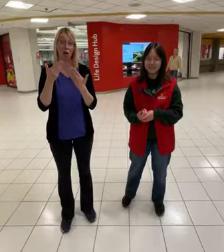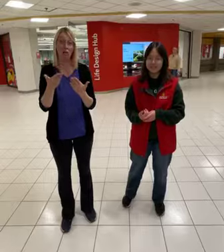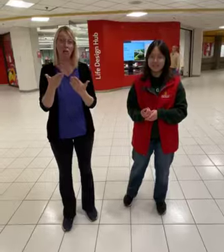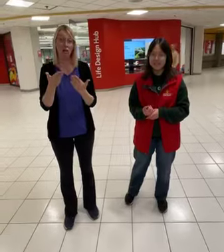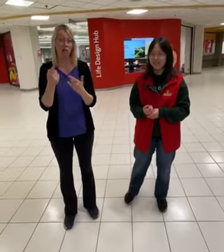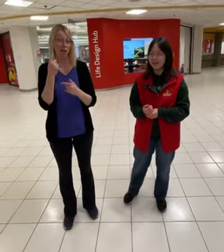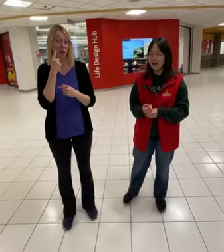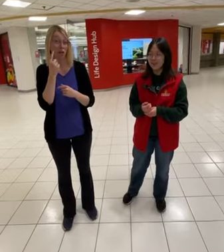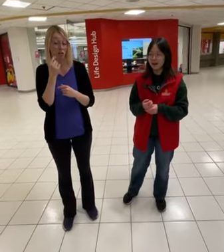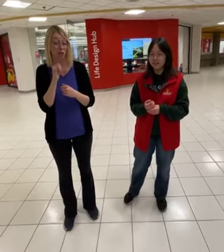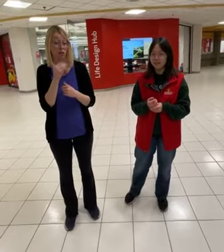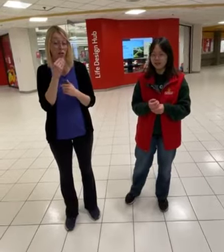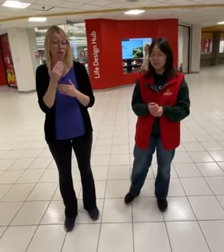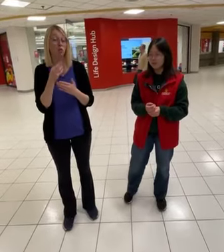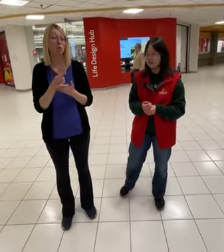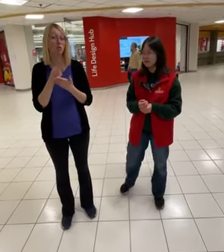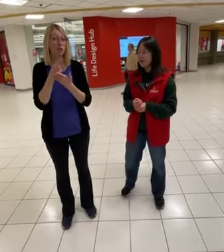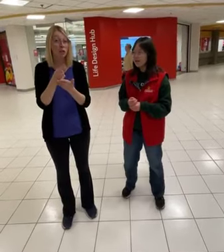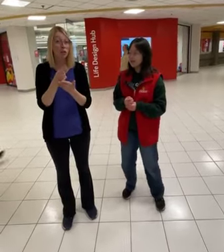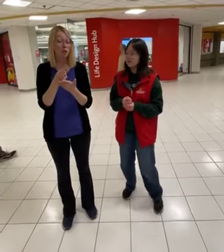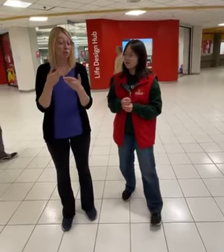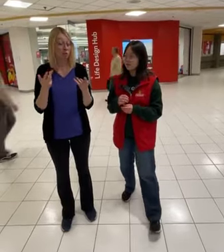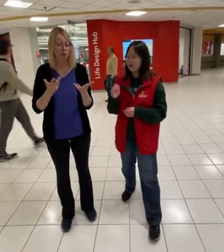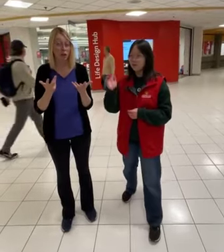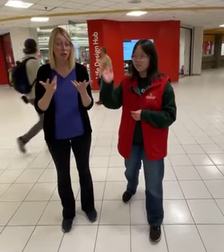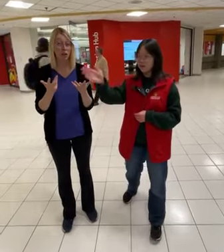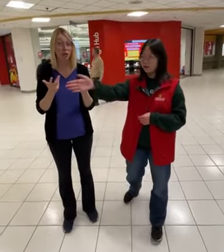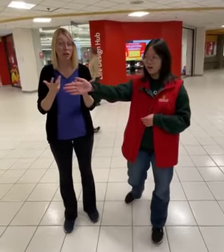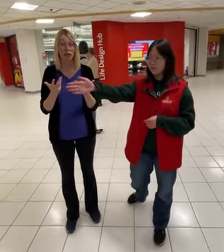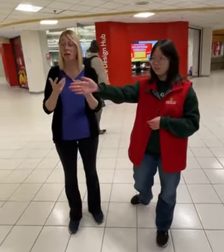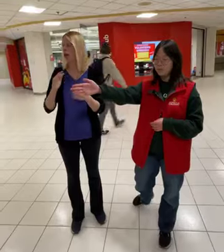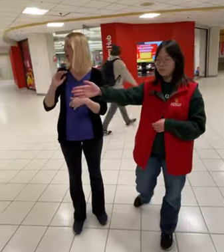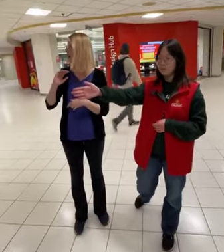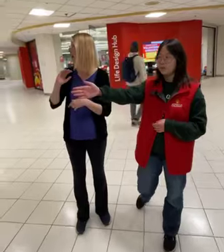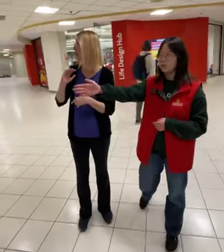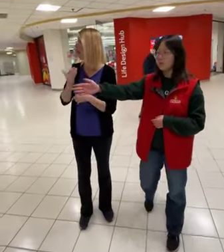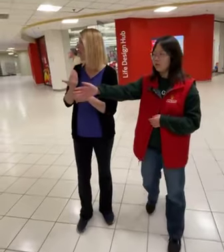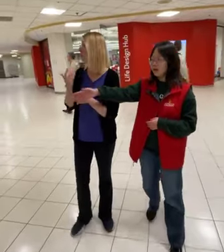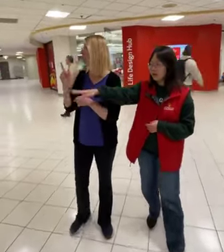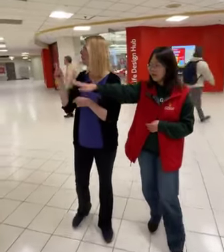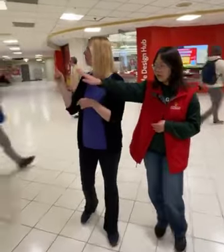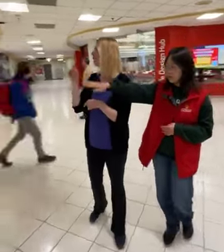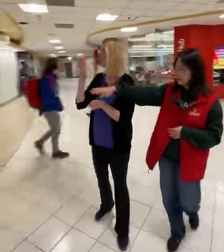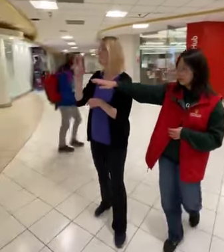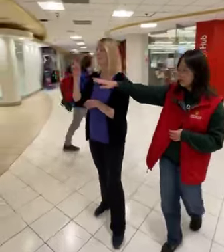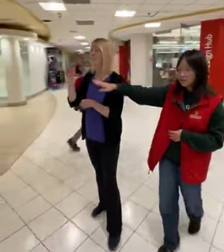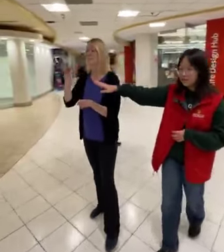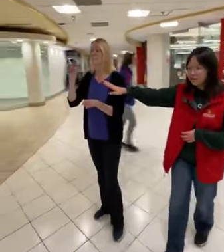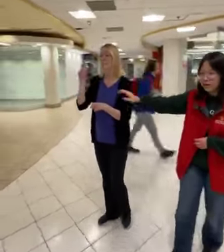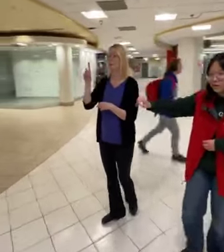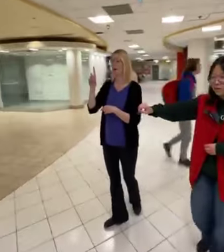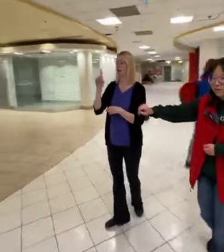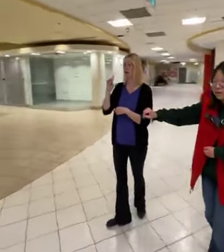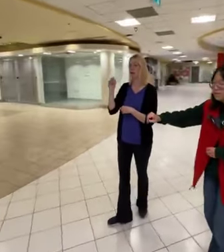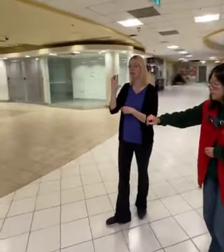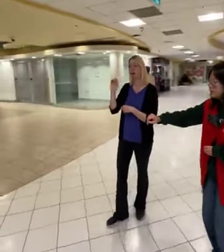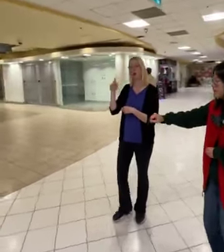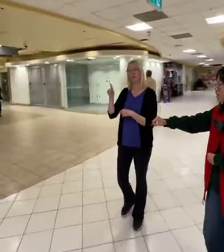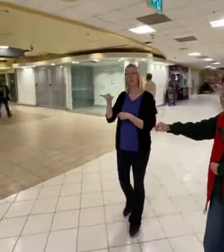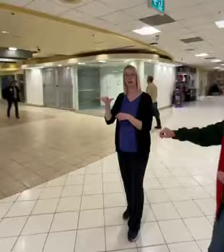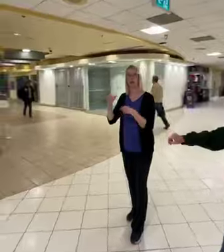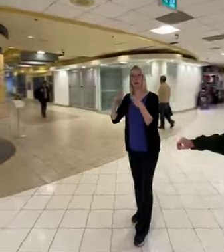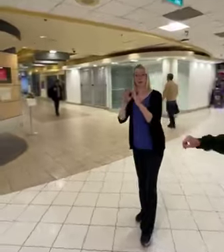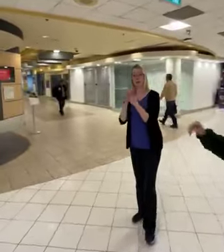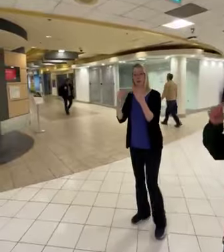really great resource that we can offer to our students, is going to be our bound and copied bookstore, which is going to be that light blue wall down the hallway there, if you